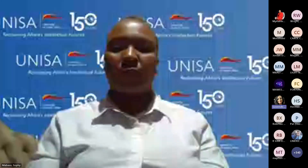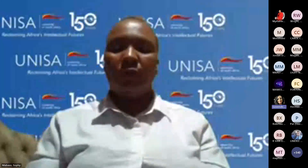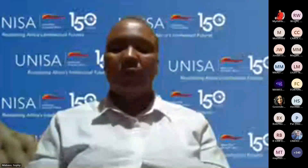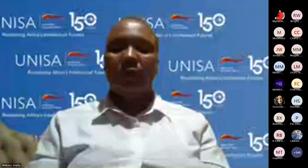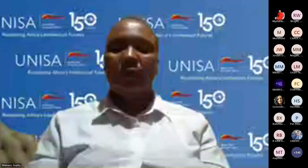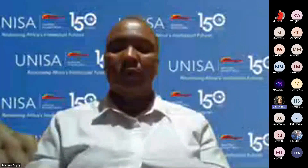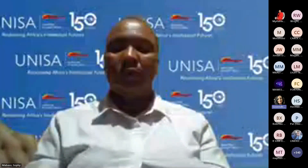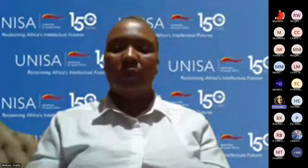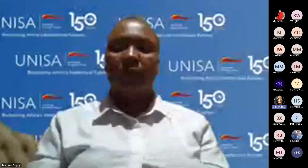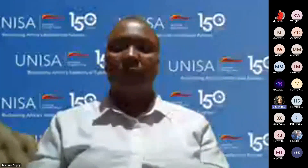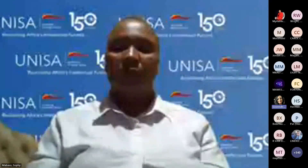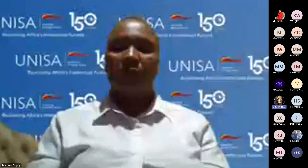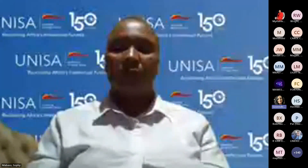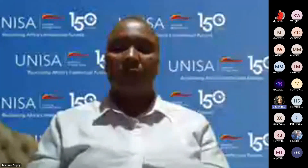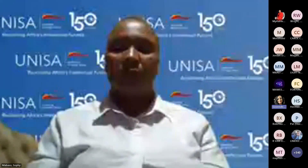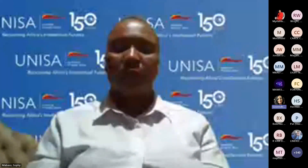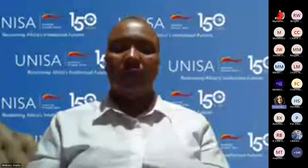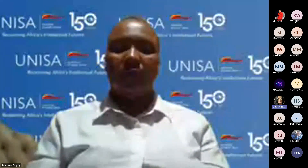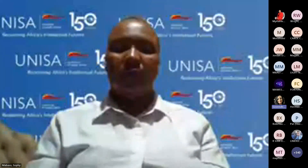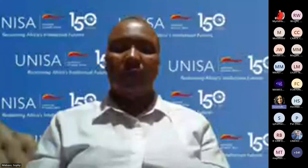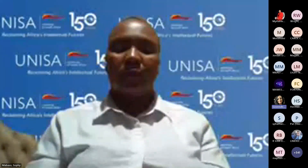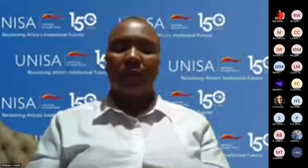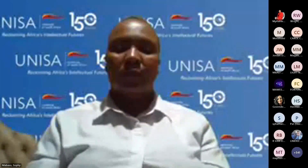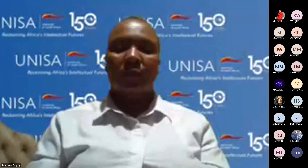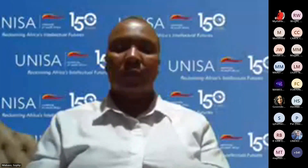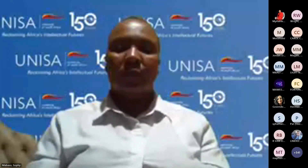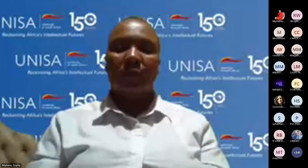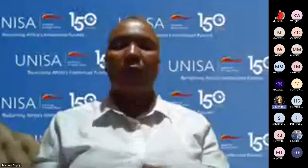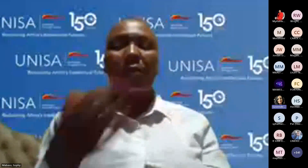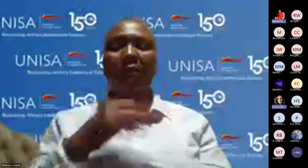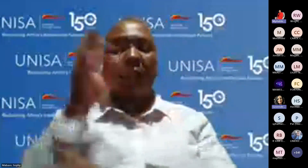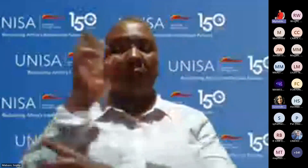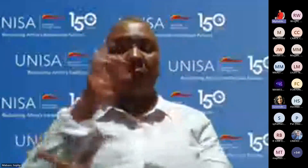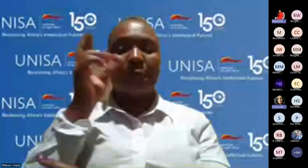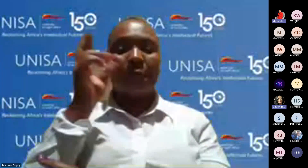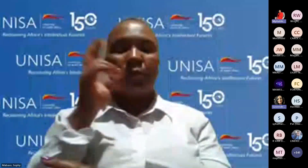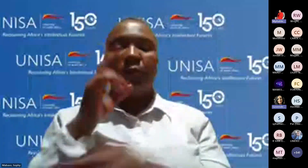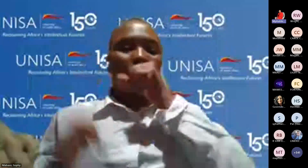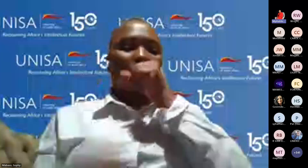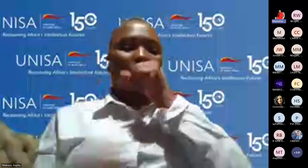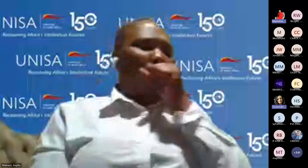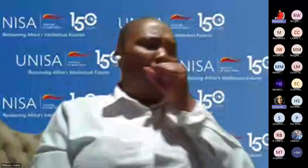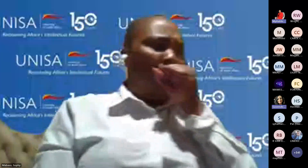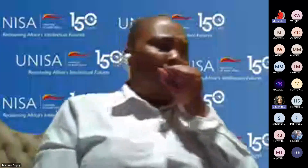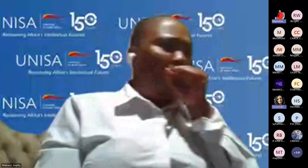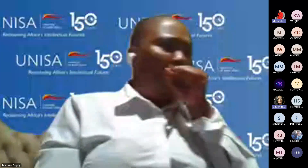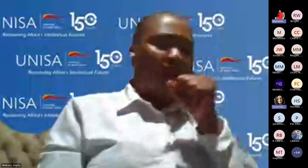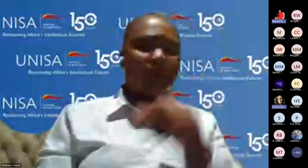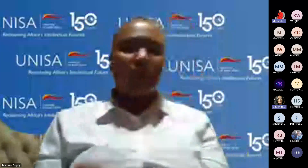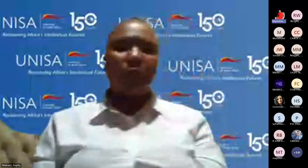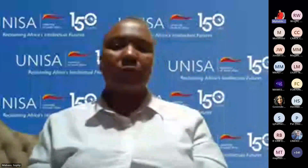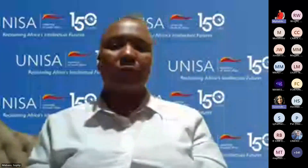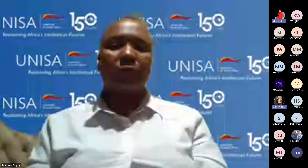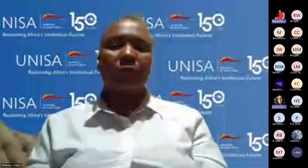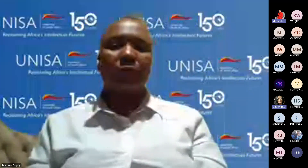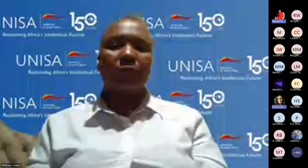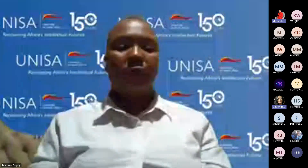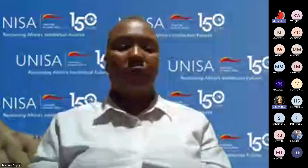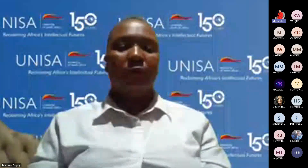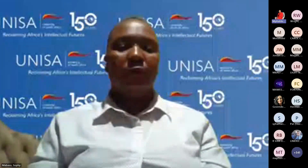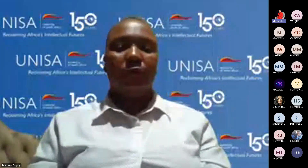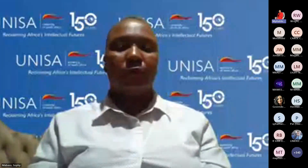Charmaine, colleagues, please remember to unmute. Go to your mic. Dr. Gavenda, can Yes. I come in